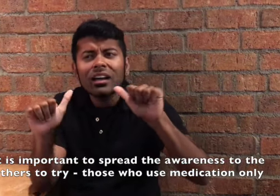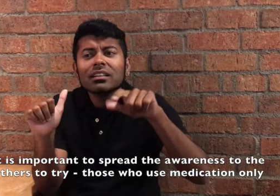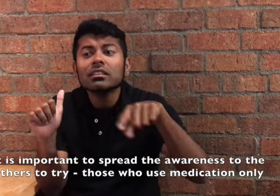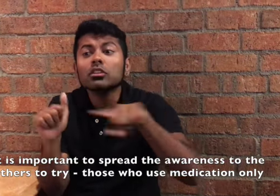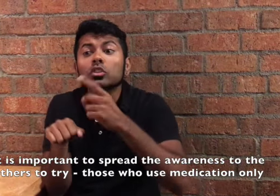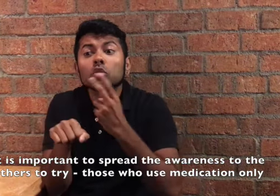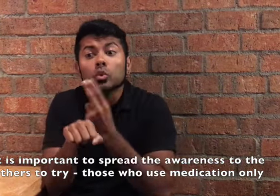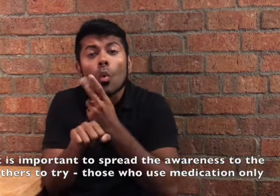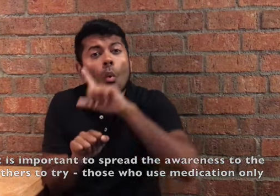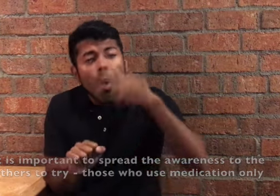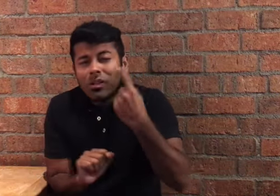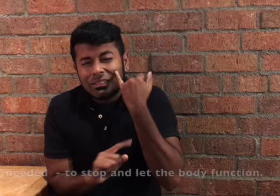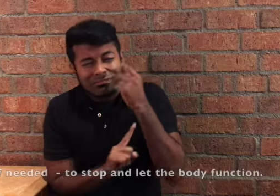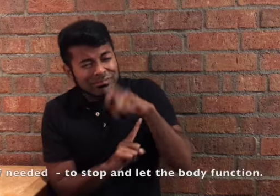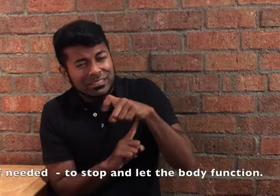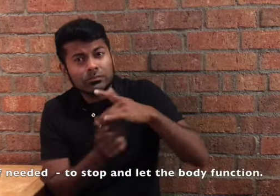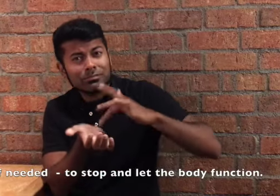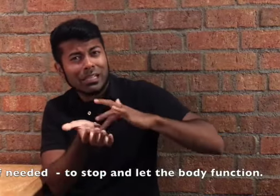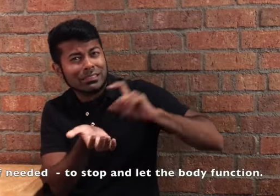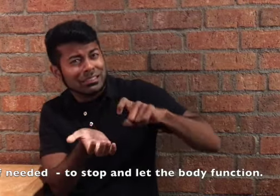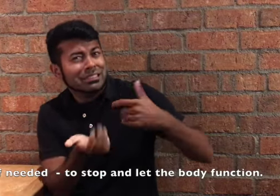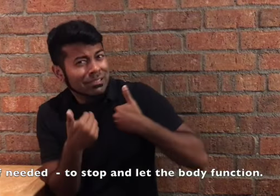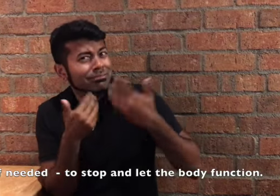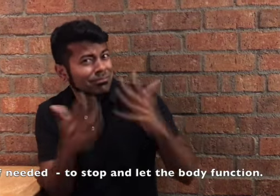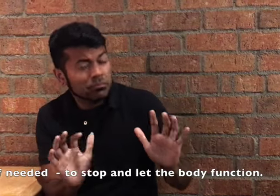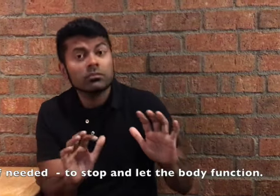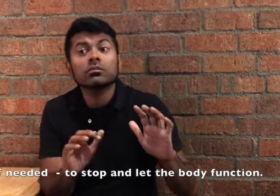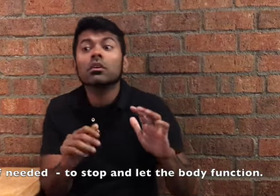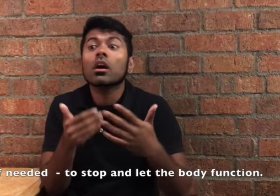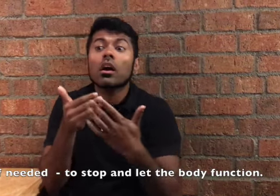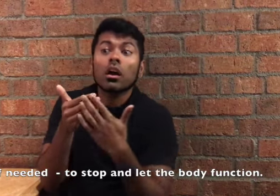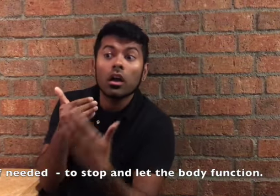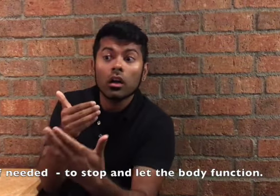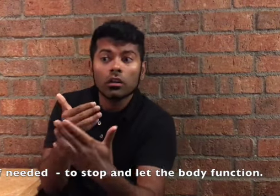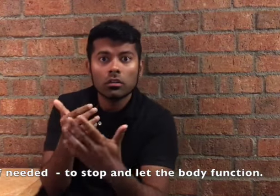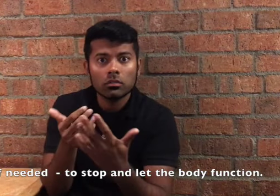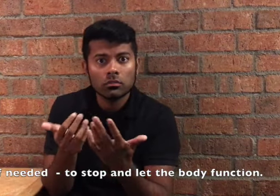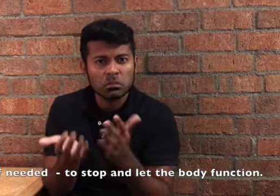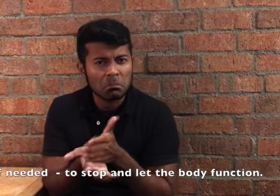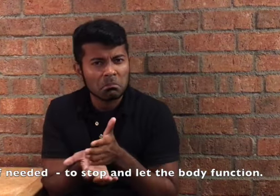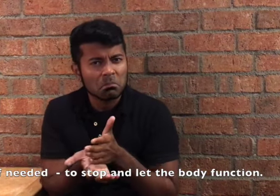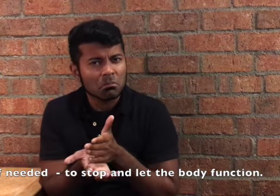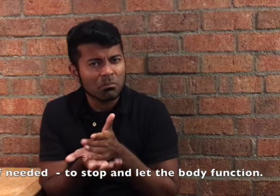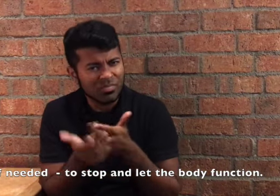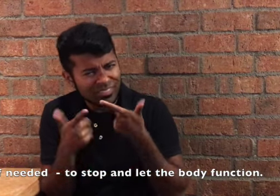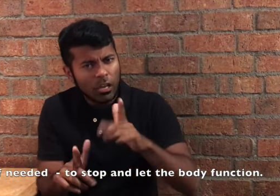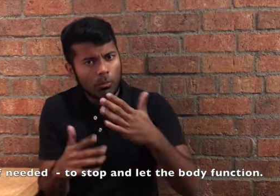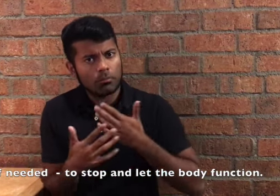to the others, and try to use the medication only if needed to stop and let the body function.